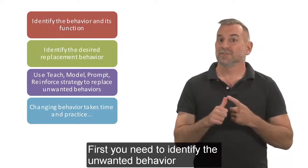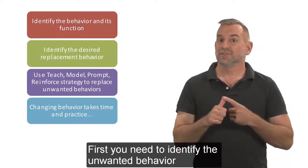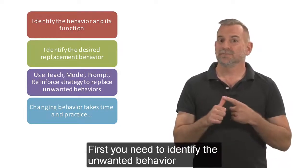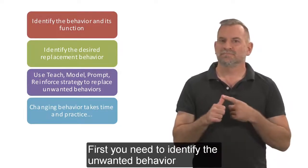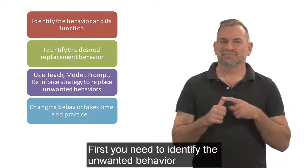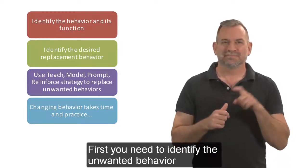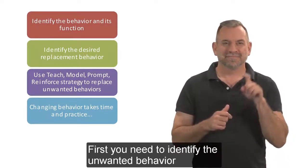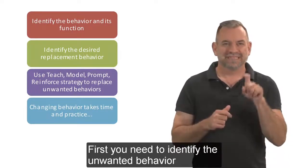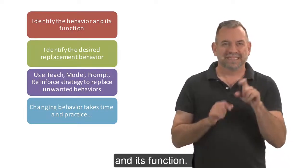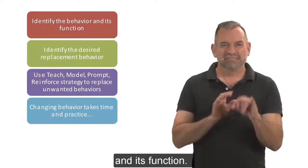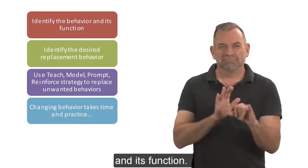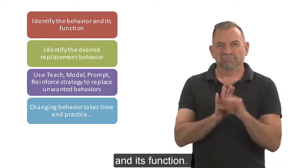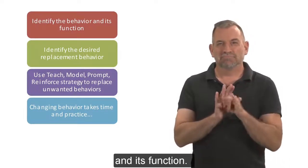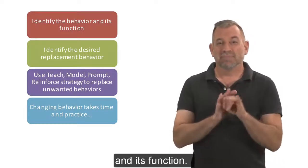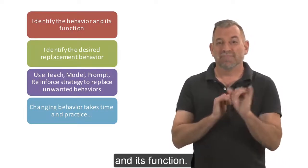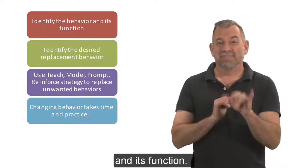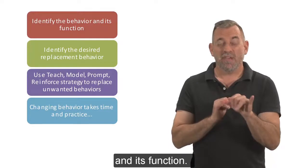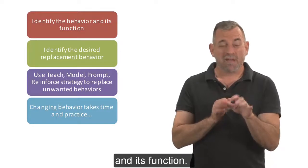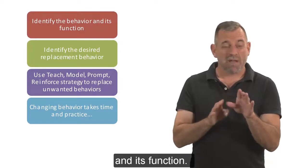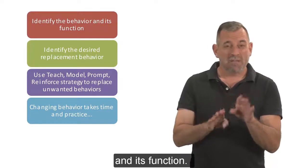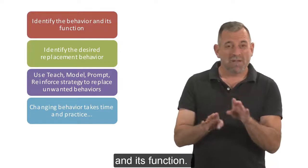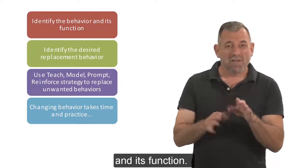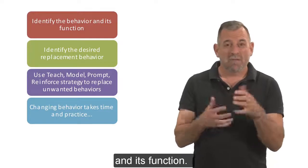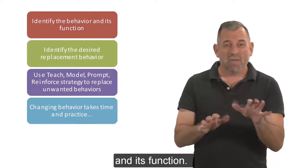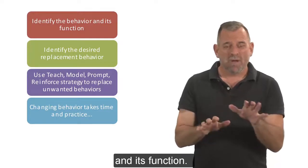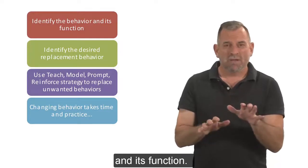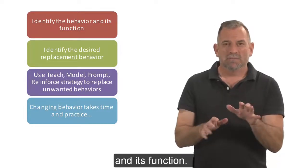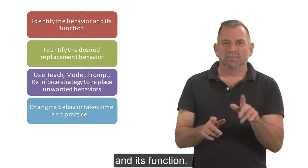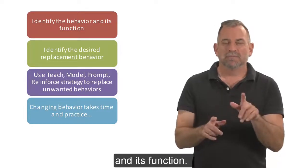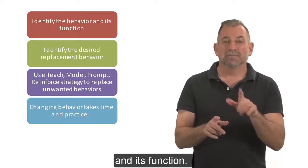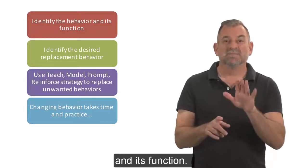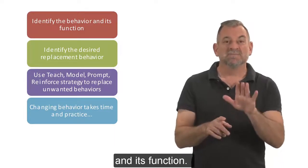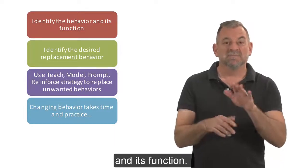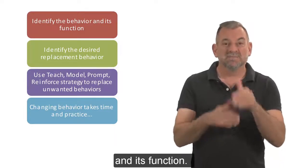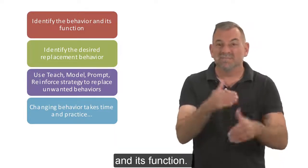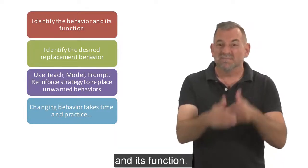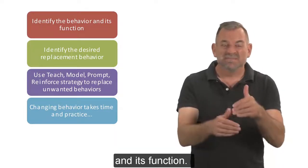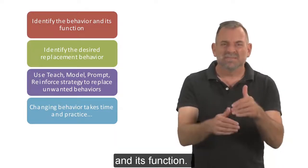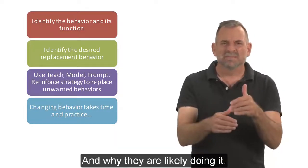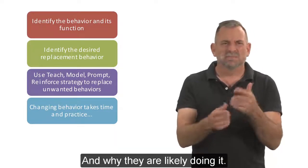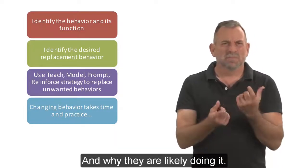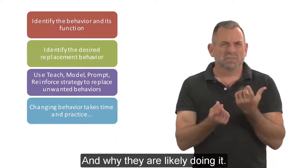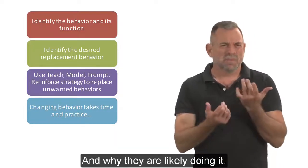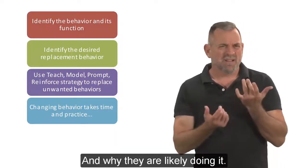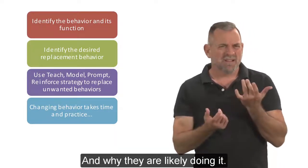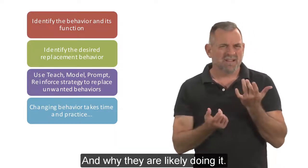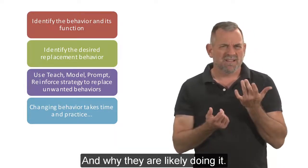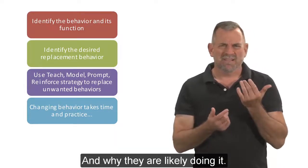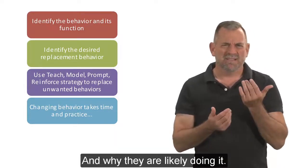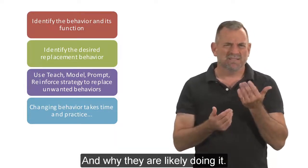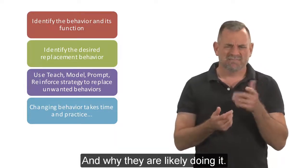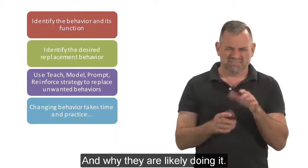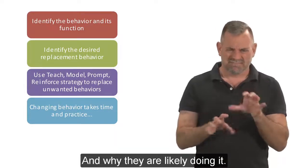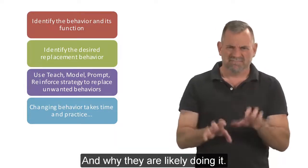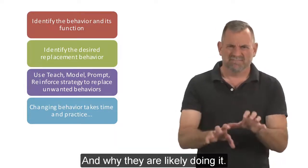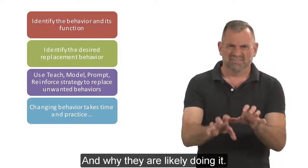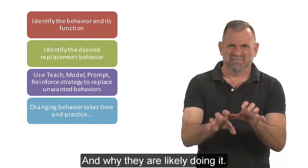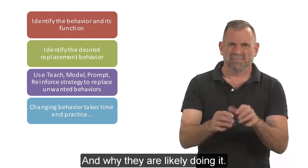First, you need to identify the unwanted behavior and its function, and why they are likely doing it.